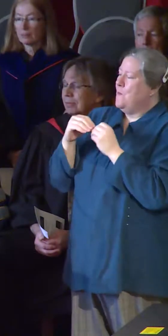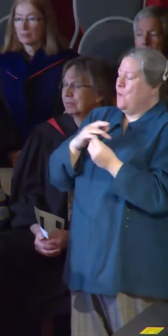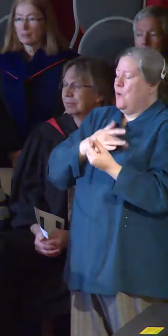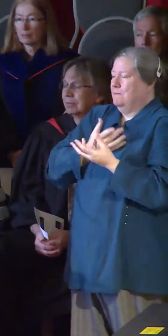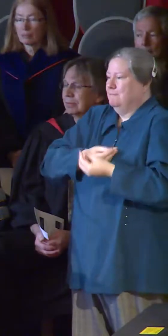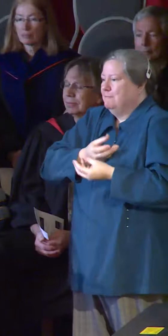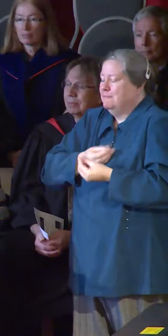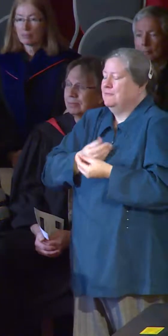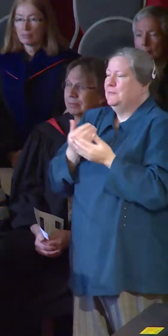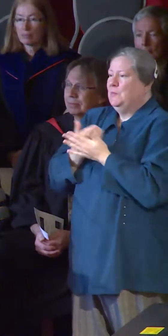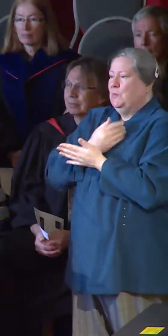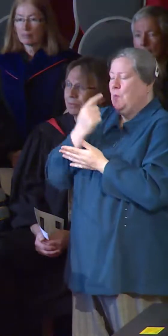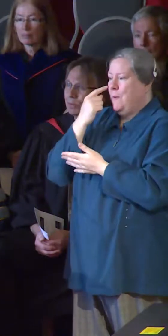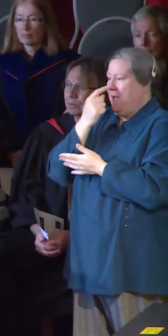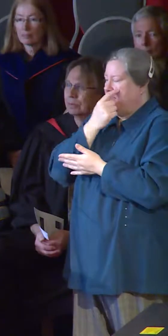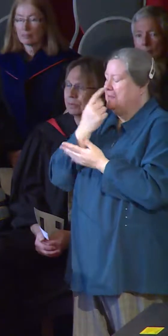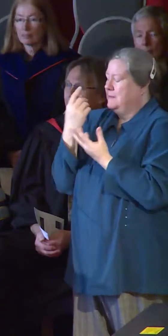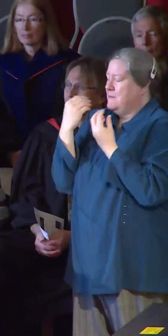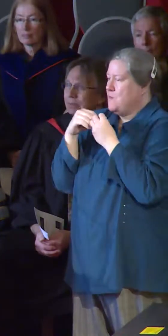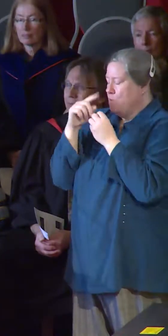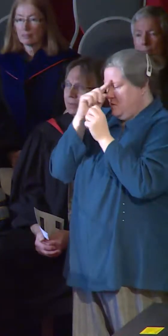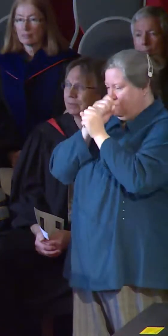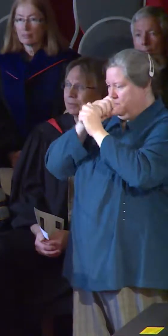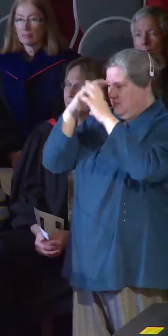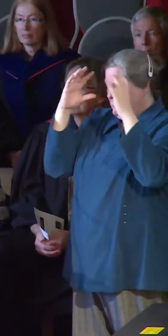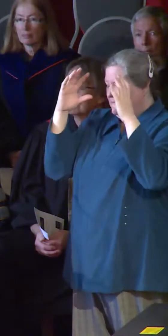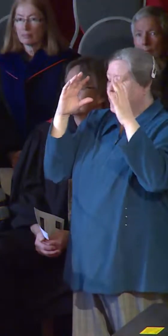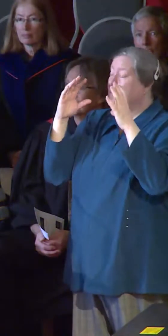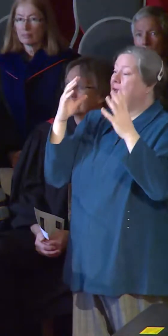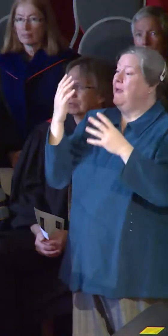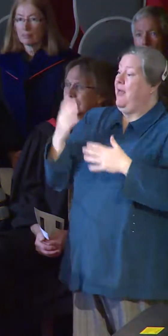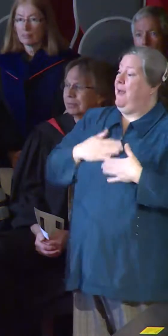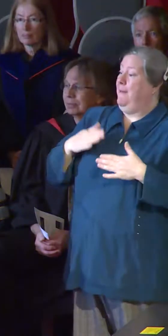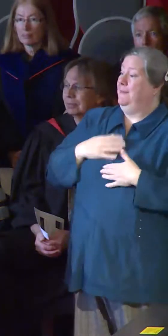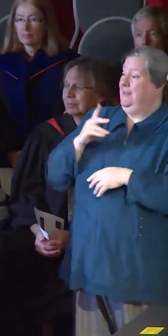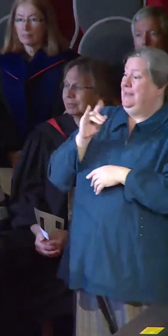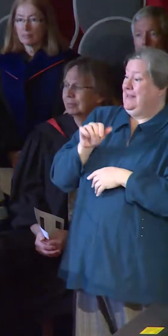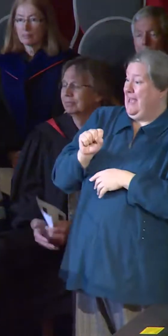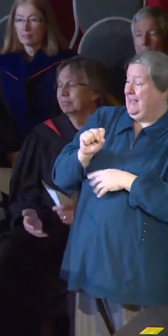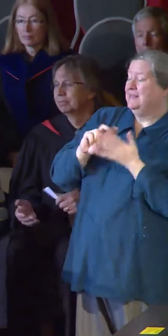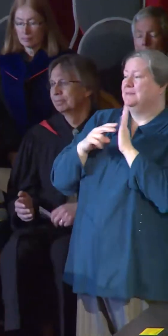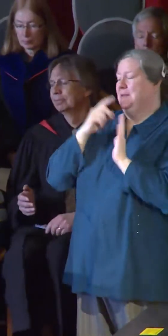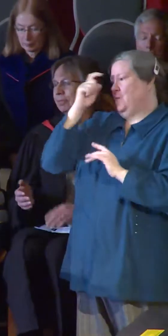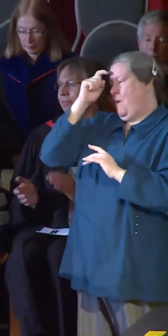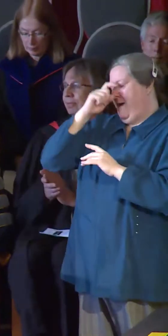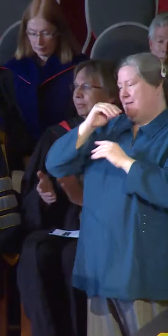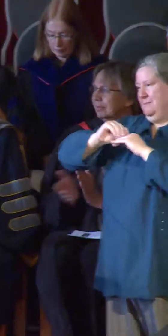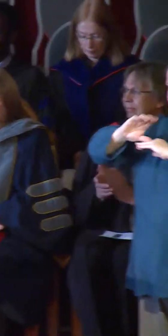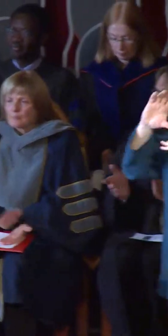eyes. The days that make us happy make us wise. So best of luck.